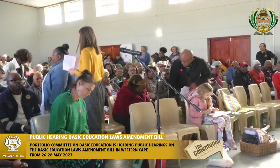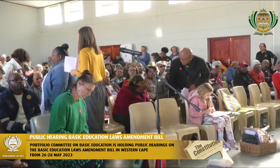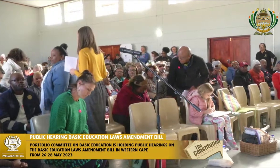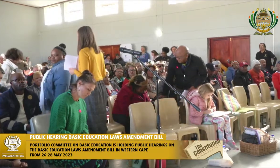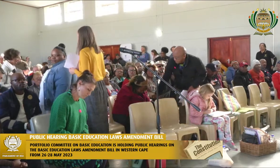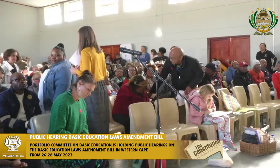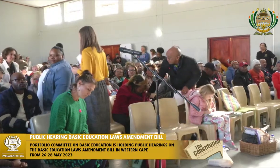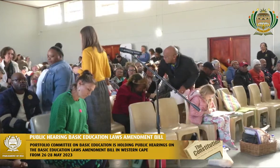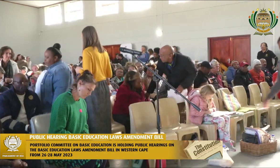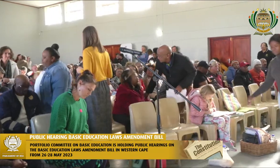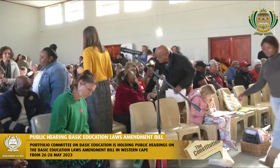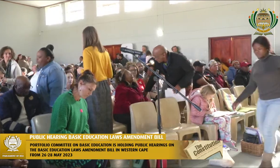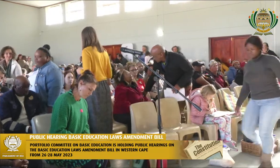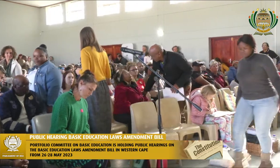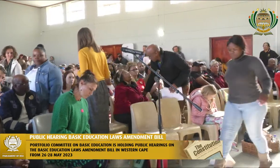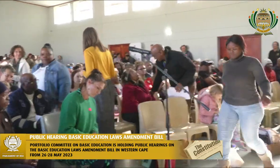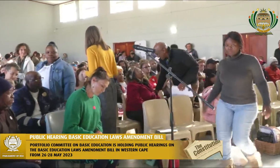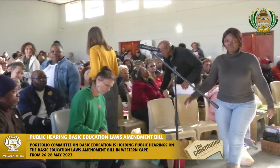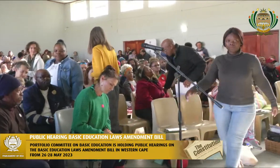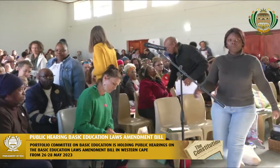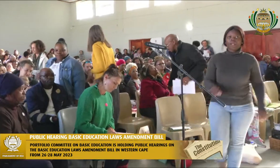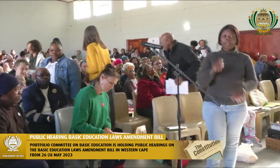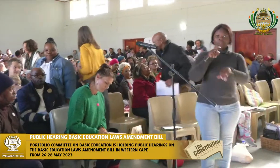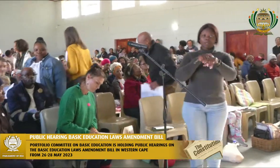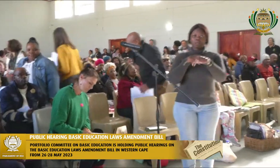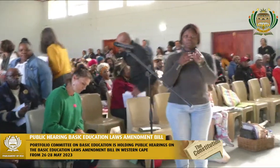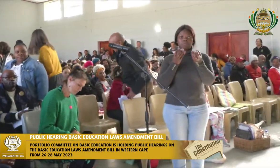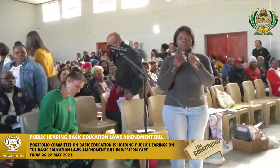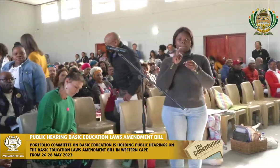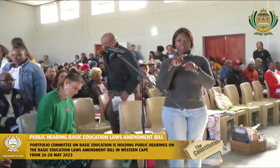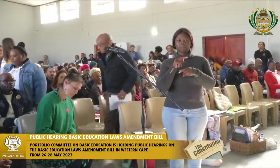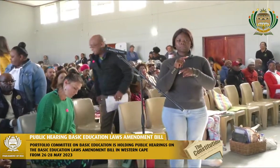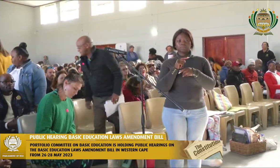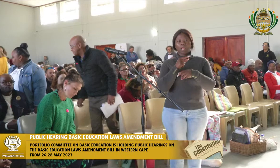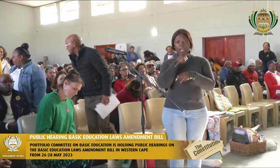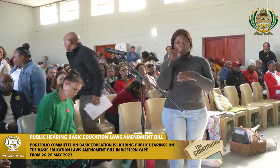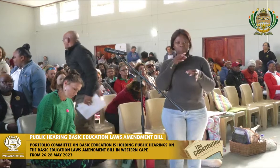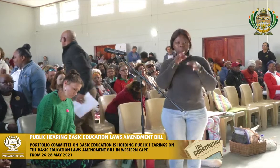support or you reject the bill.